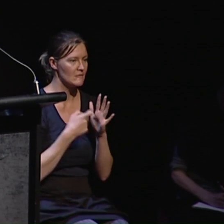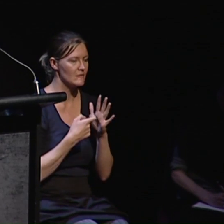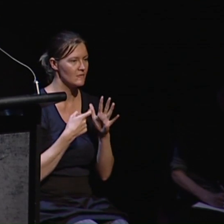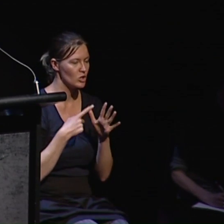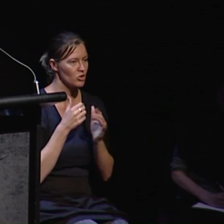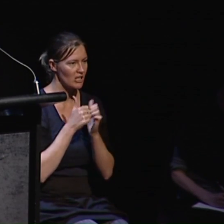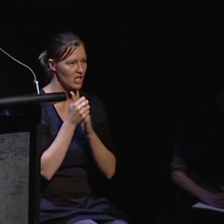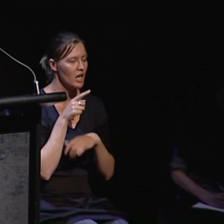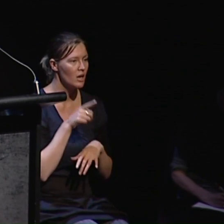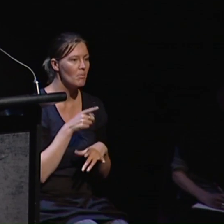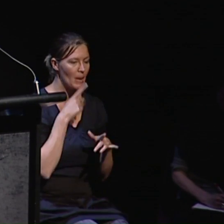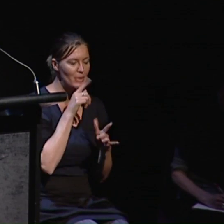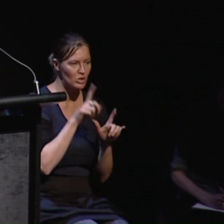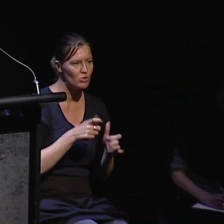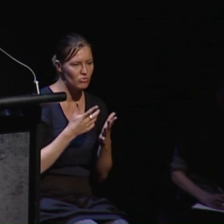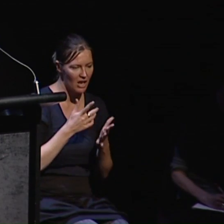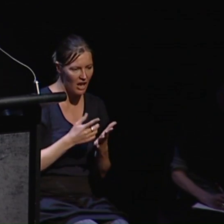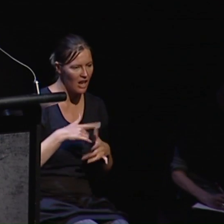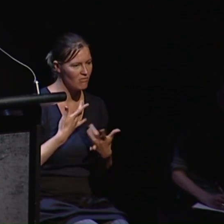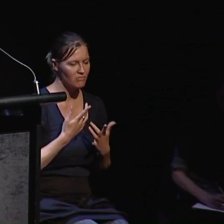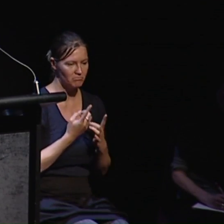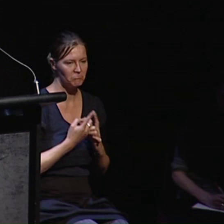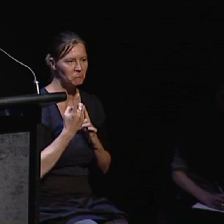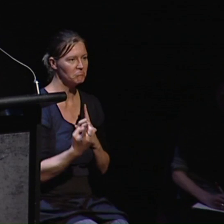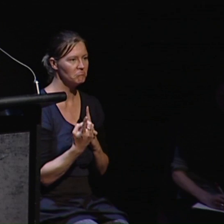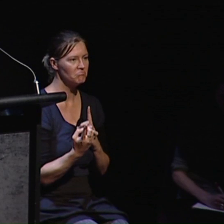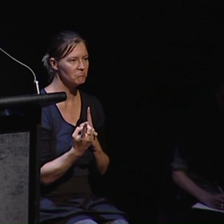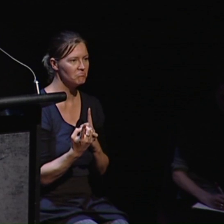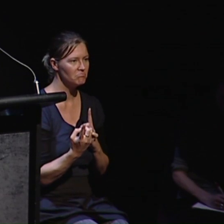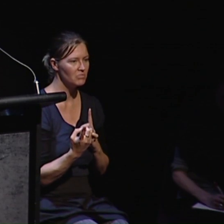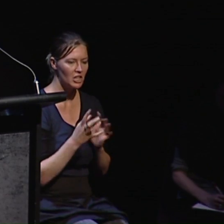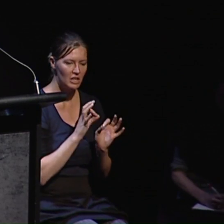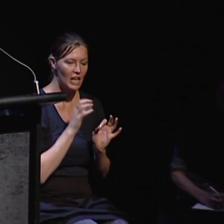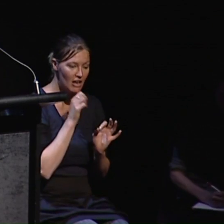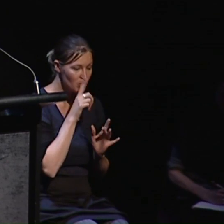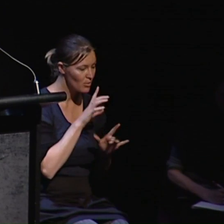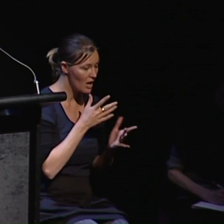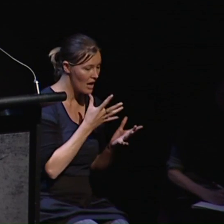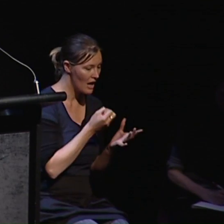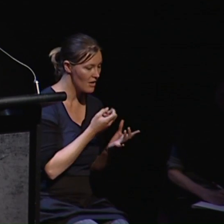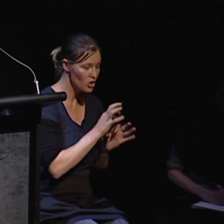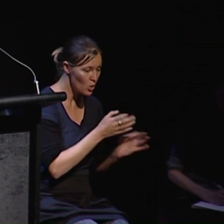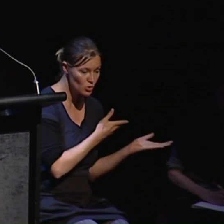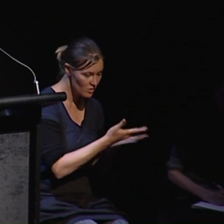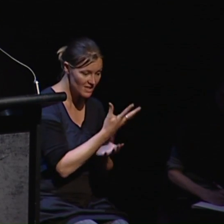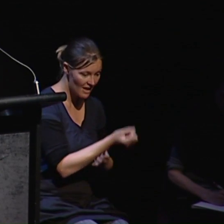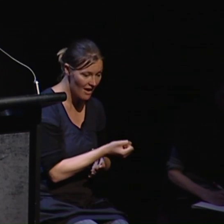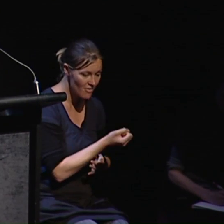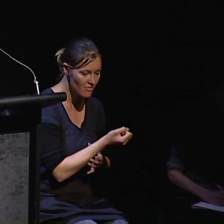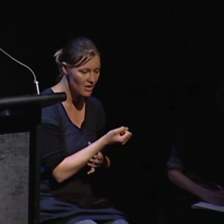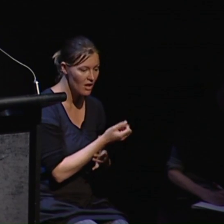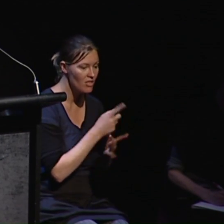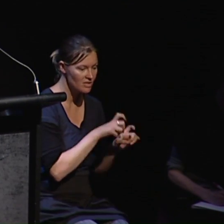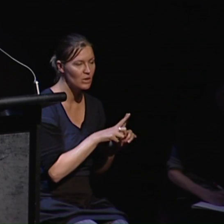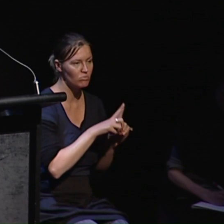people live very isolated lives. In places where there are no services, people live isolated lives and excluded from the